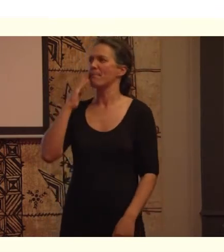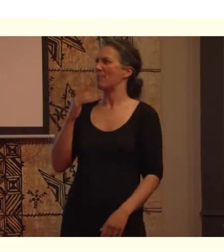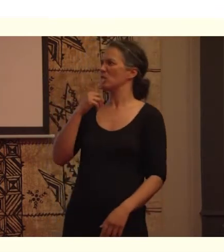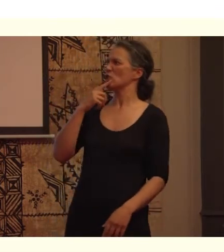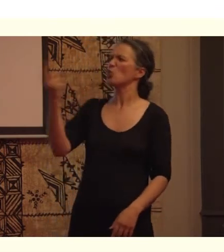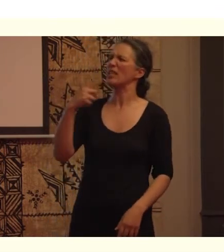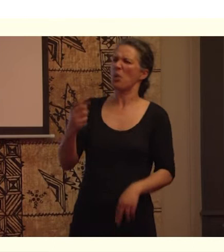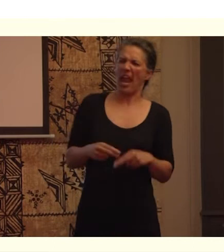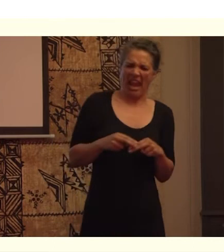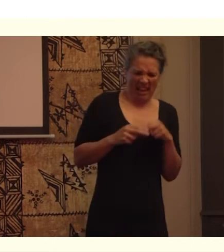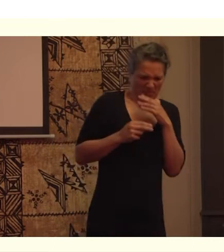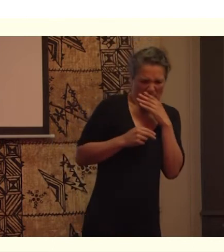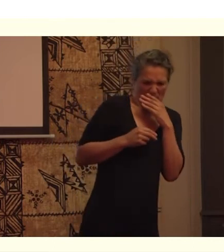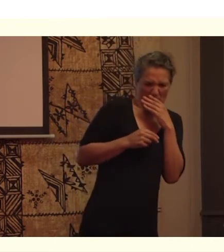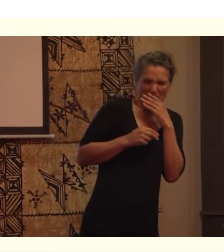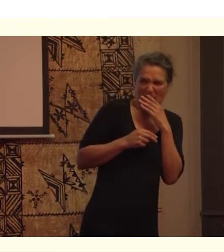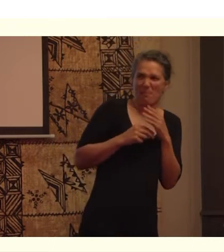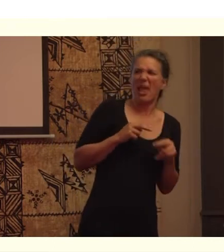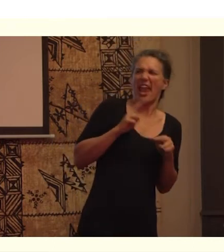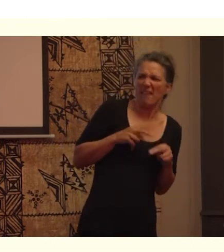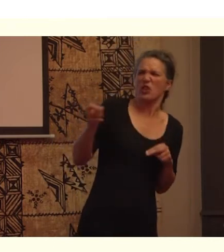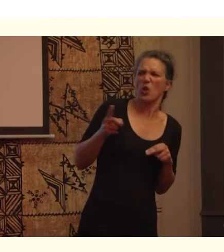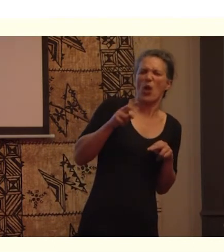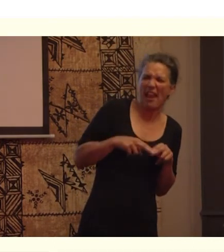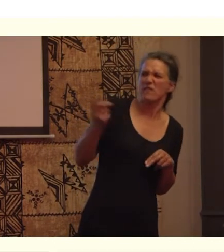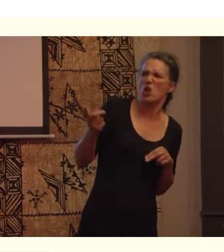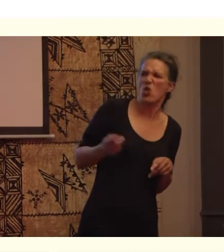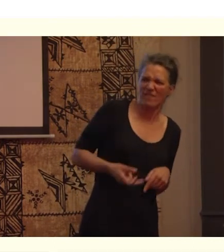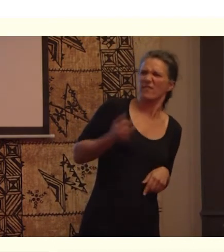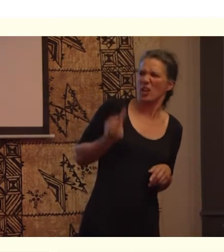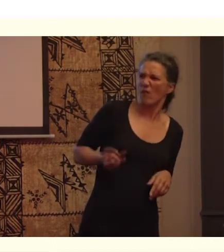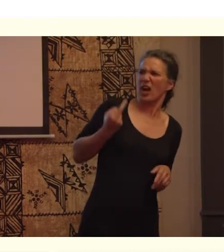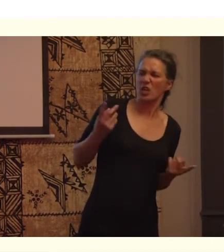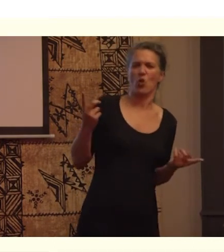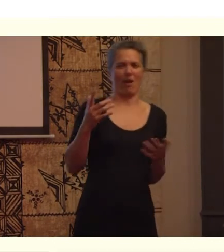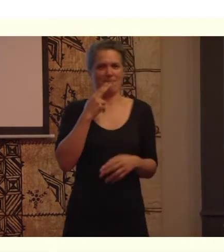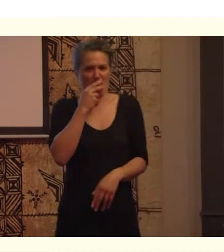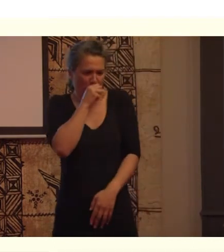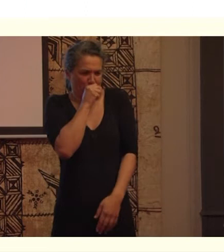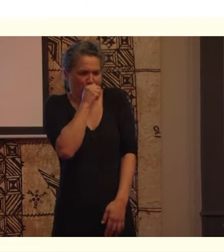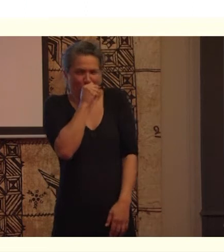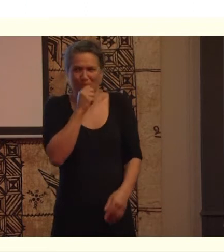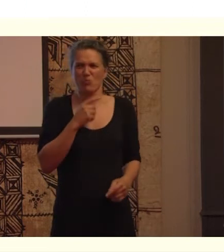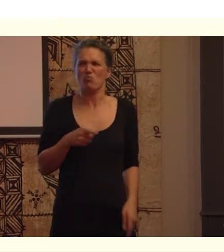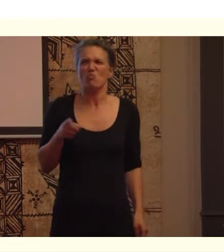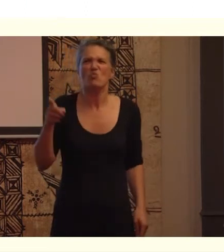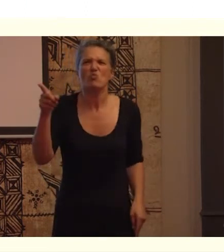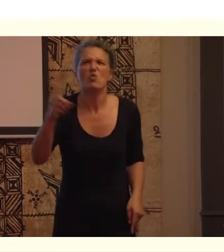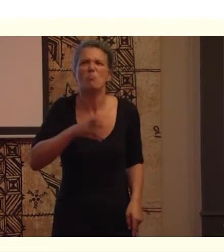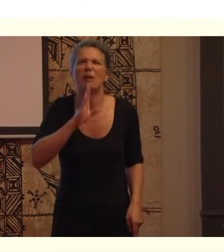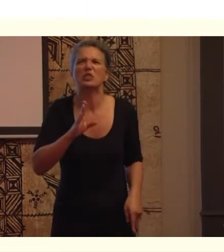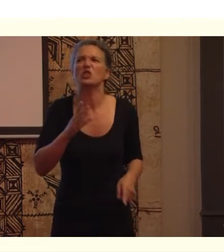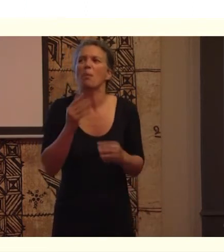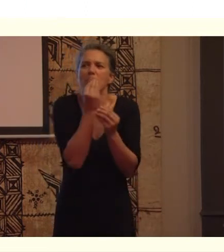you know, if you, and she can't tell what I'm doing, so it's good. Like, or just keeping my teeth closed together, like, you're a bitch.